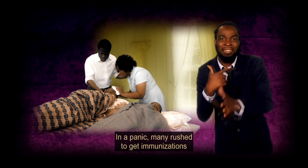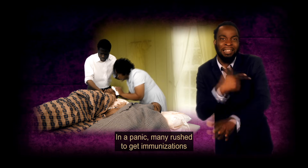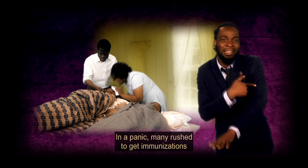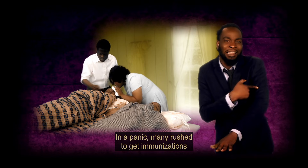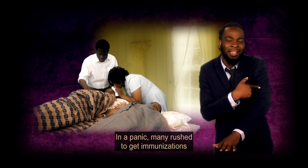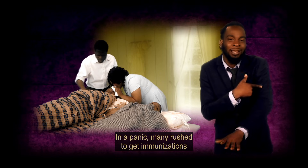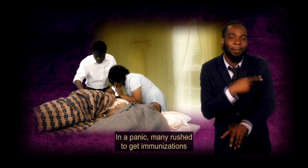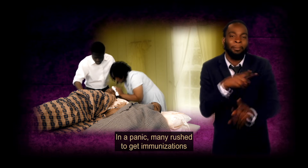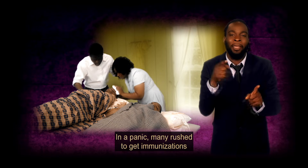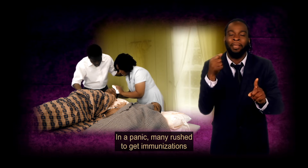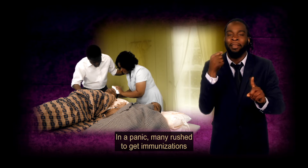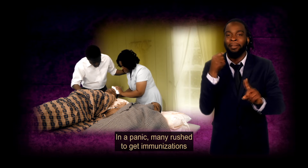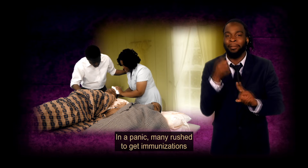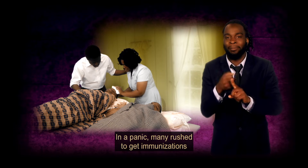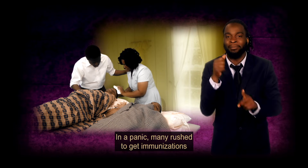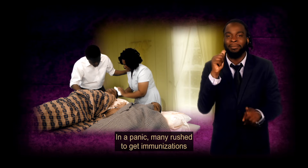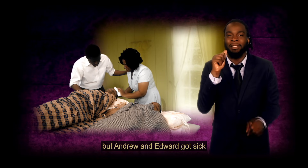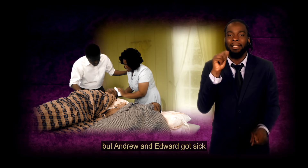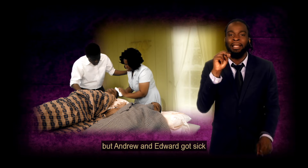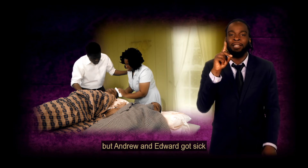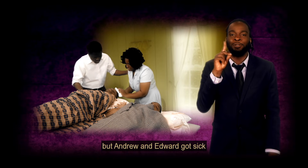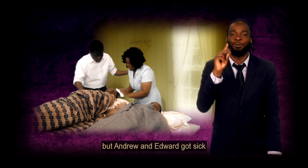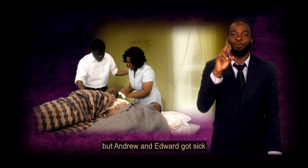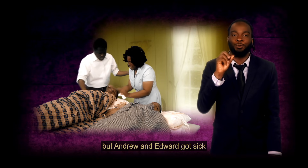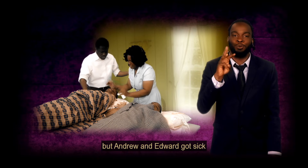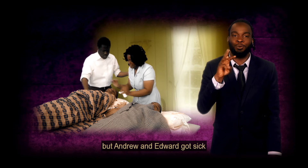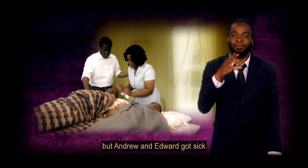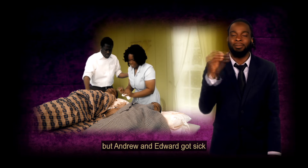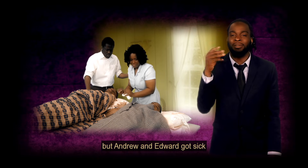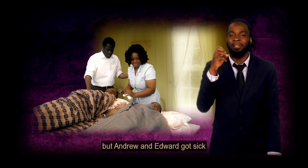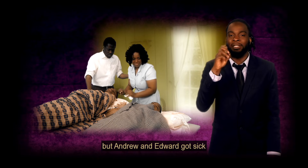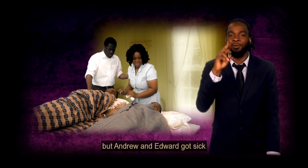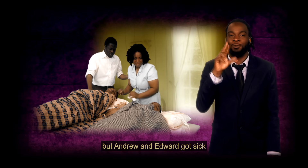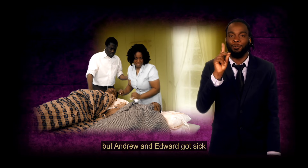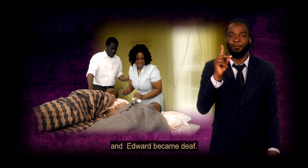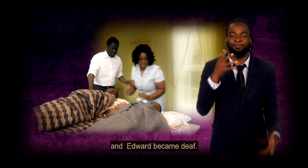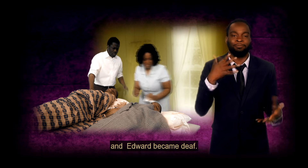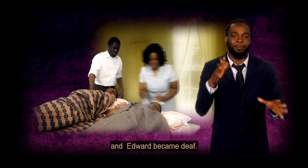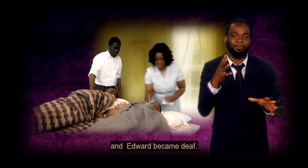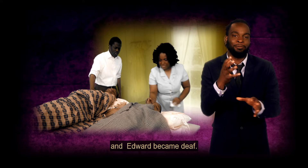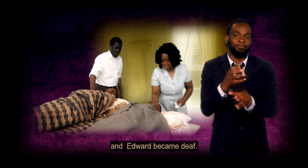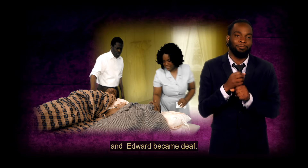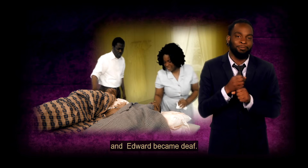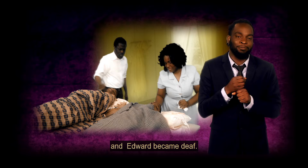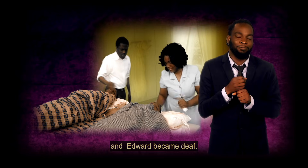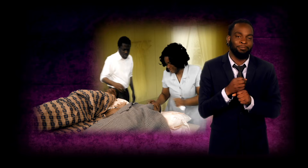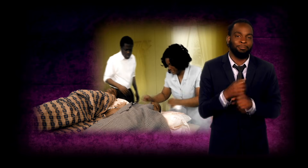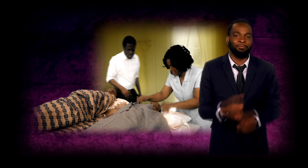get immunizations. But Andrew and Edward got sick, and Edward became deaf.